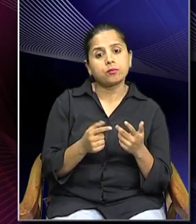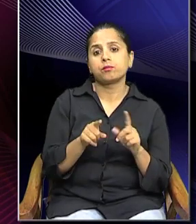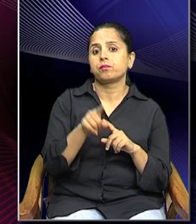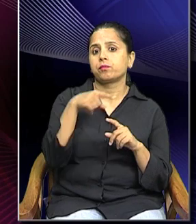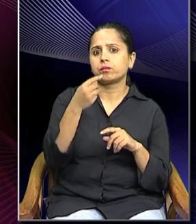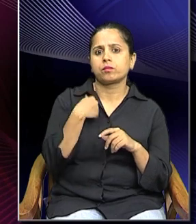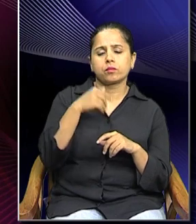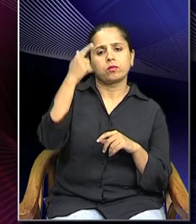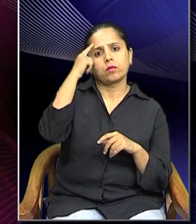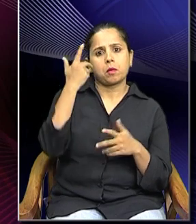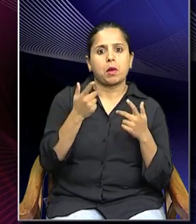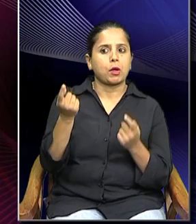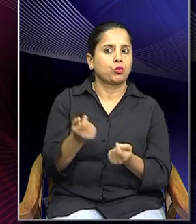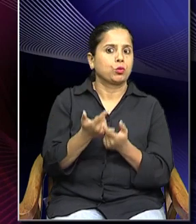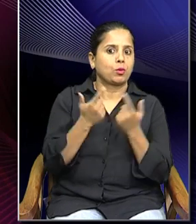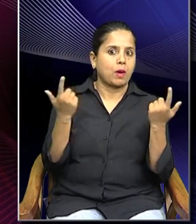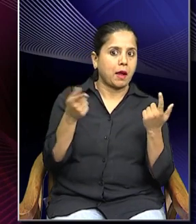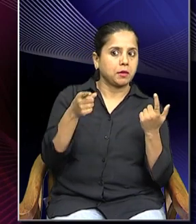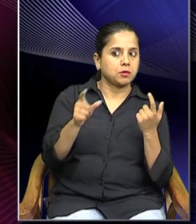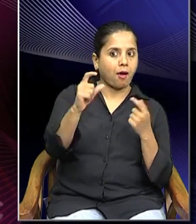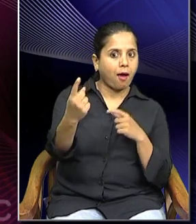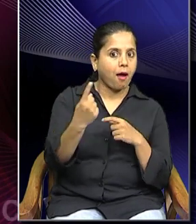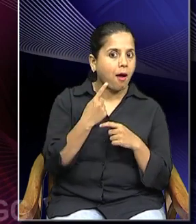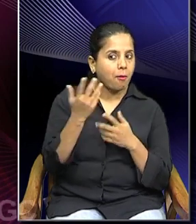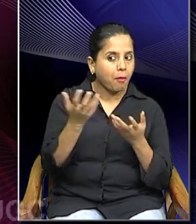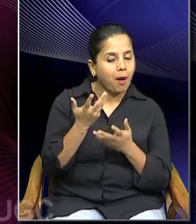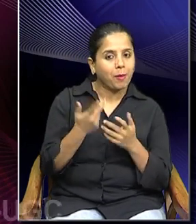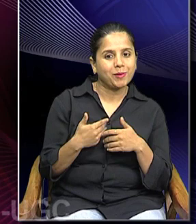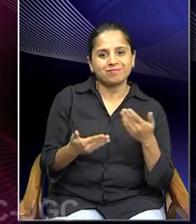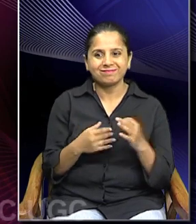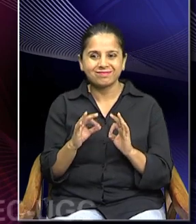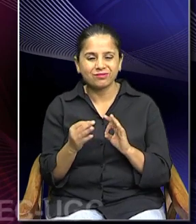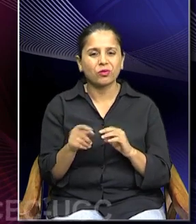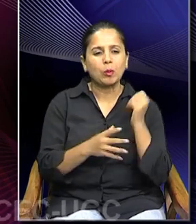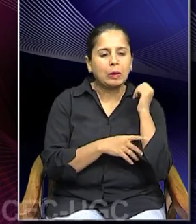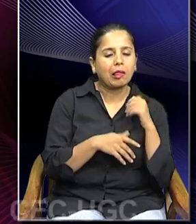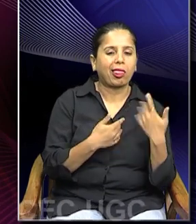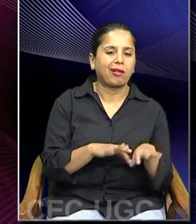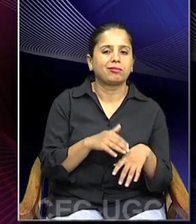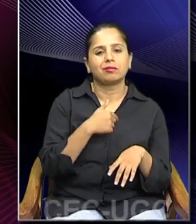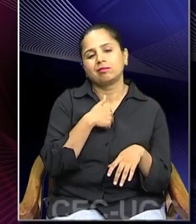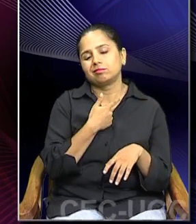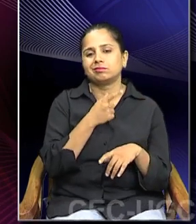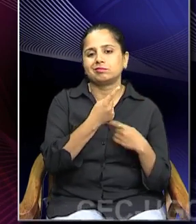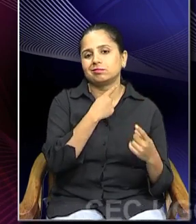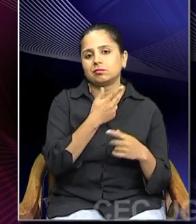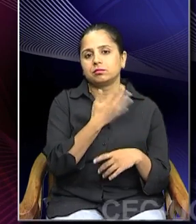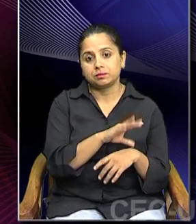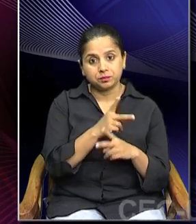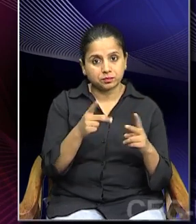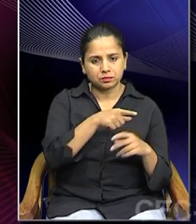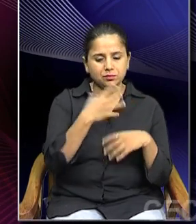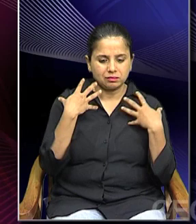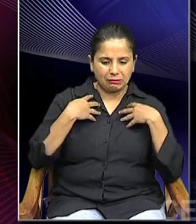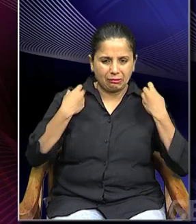so assumed to be a rich buyer, or say a man who walks in with a tattered or a